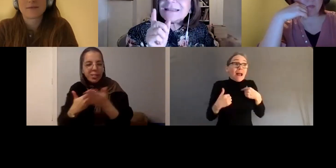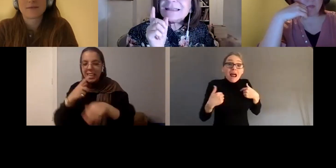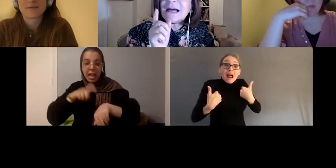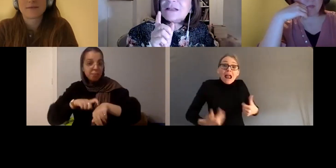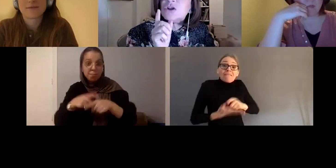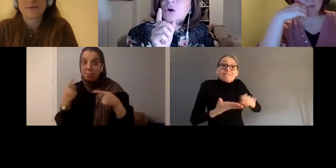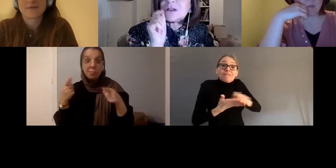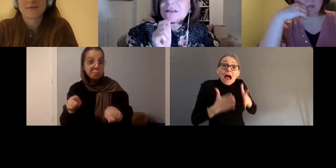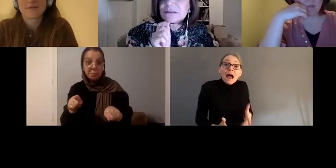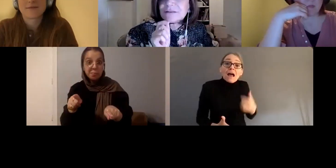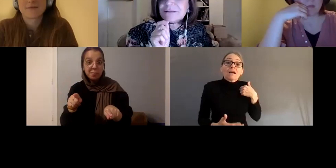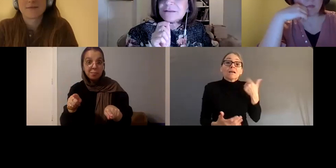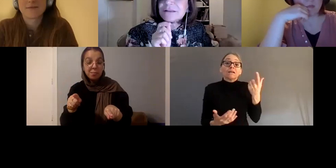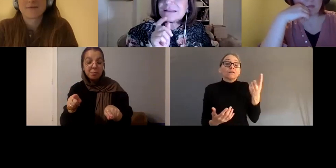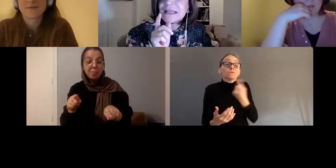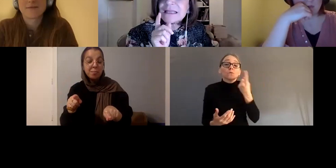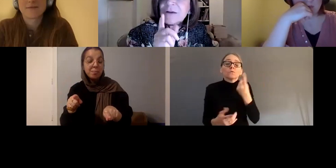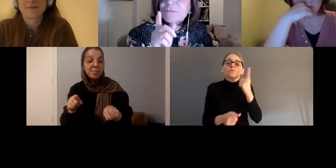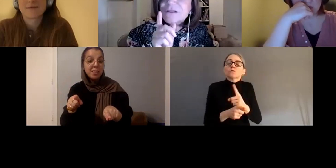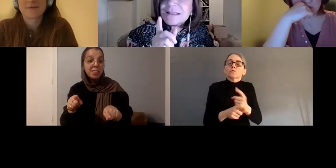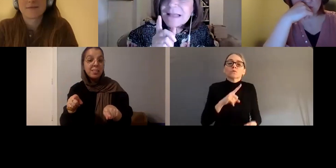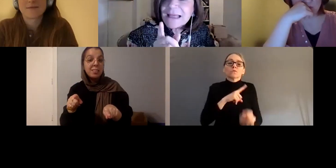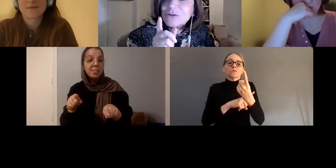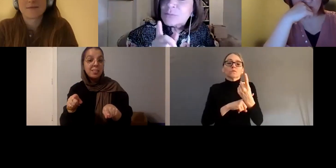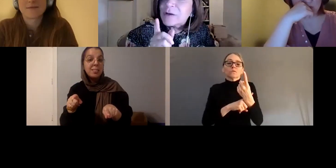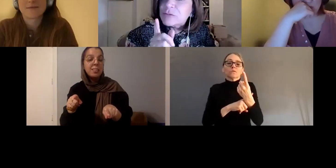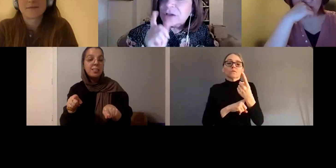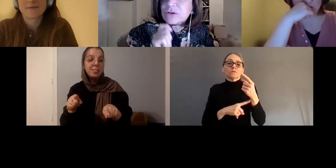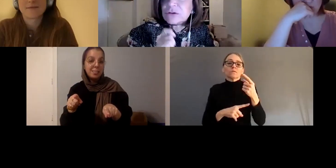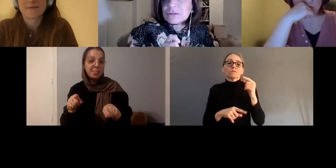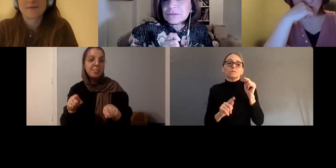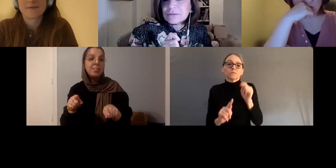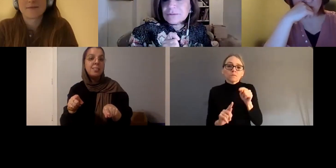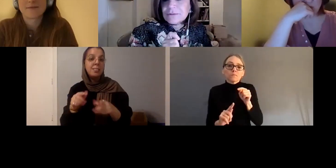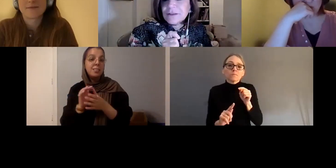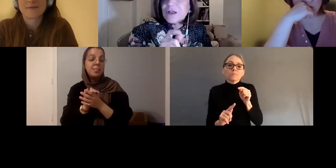I did not notice enough to say to my reader,